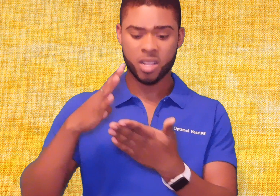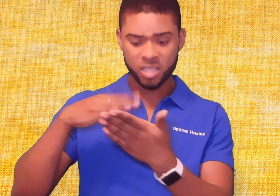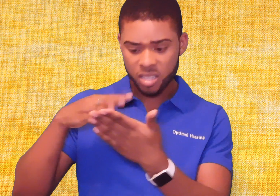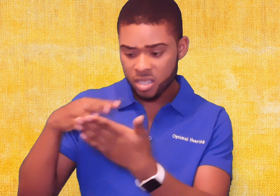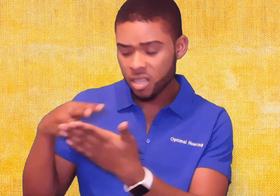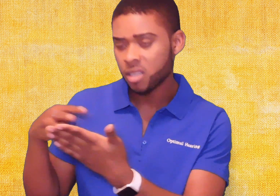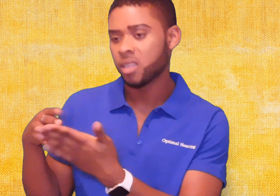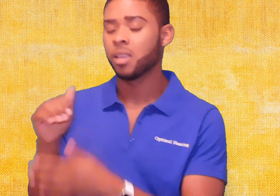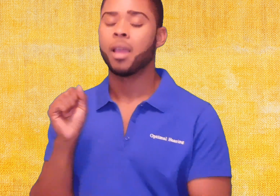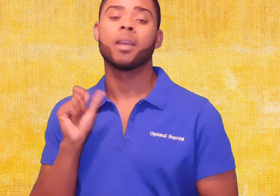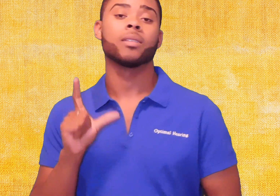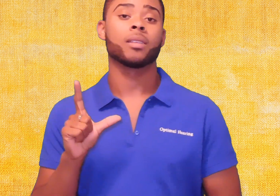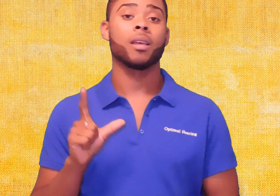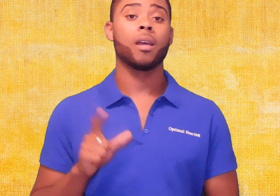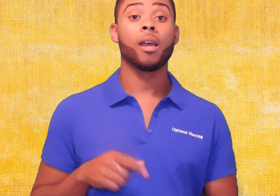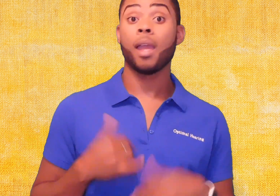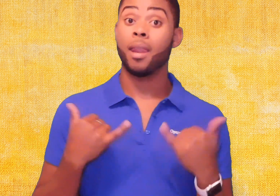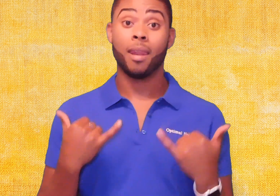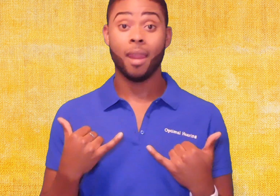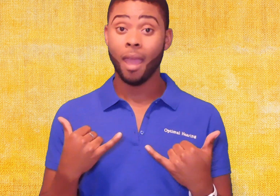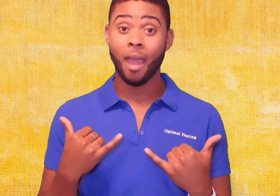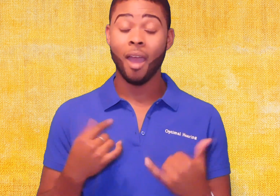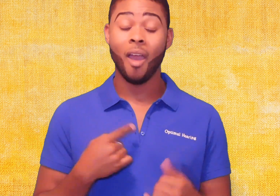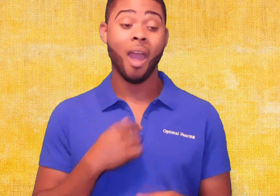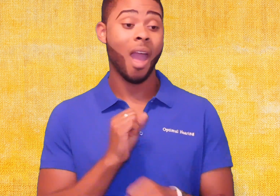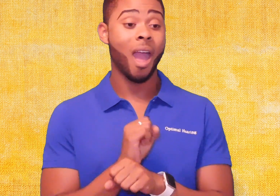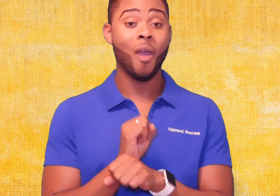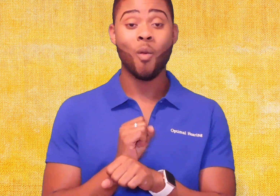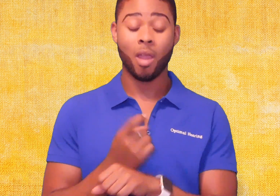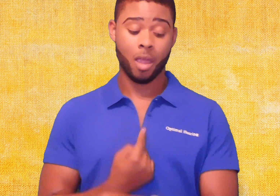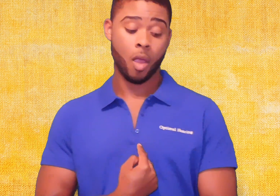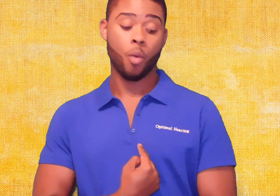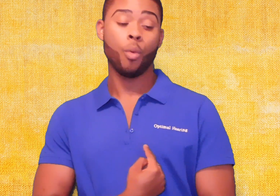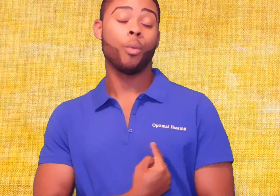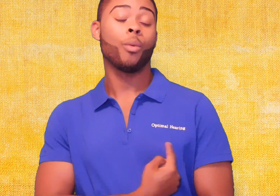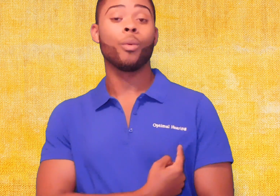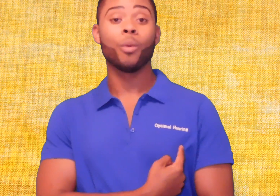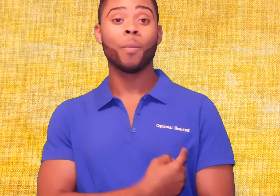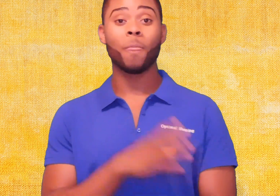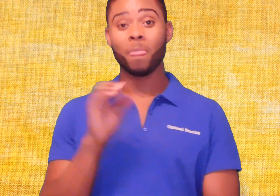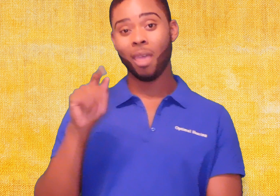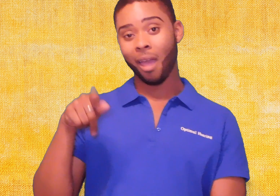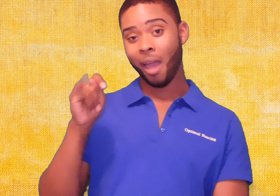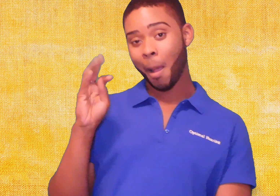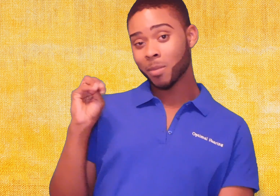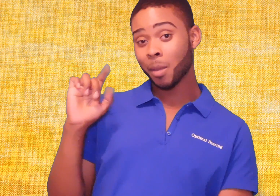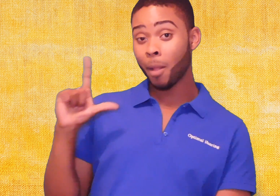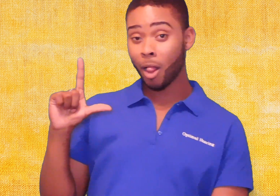and studying sign language. Now I work here, Optimal Hearing,